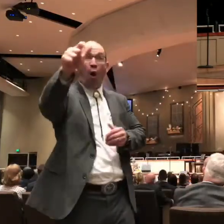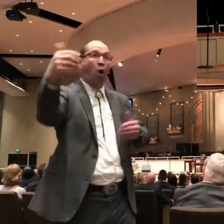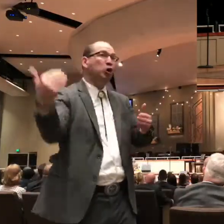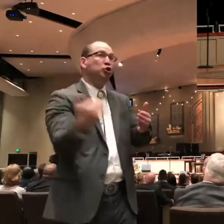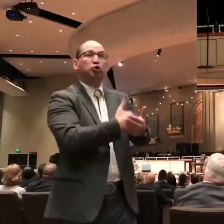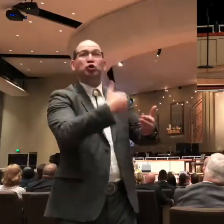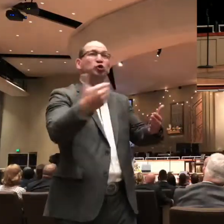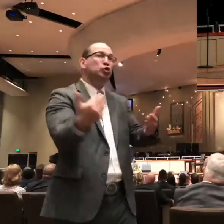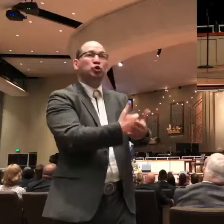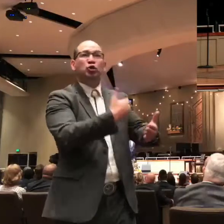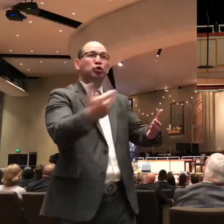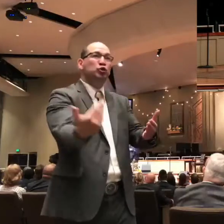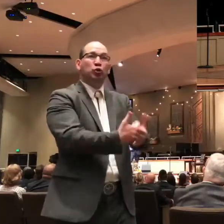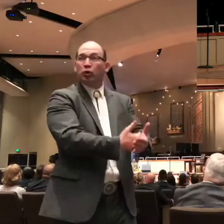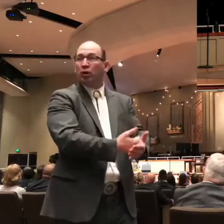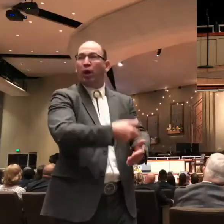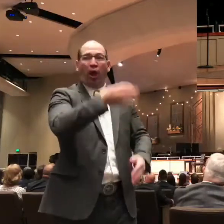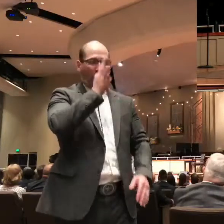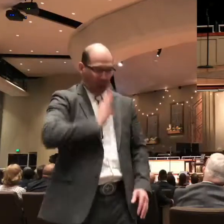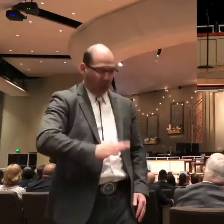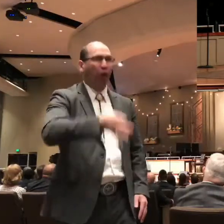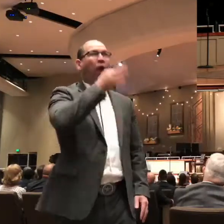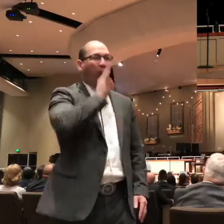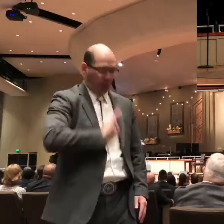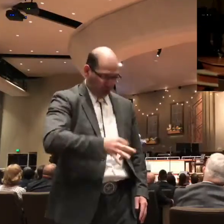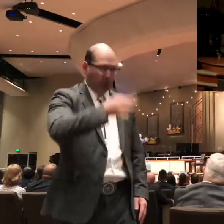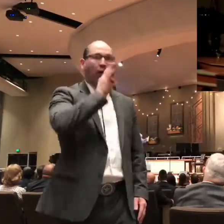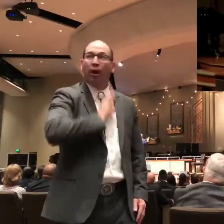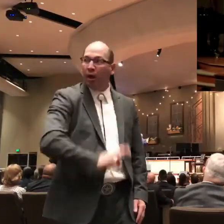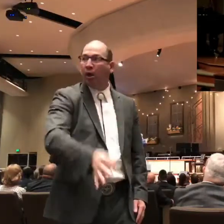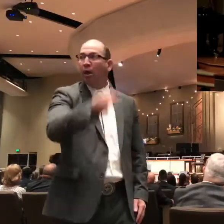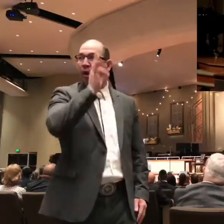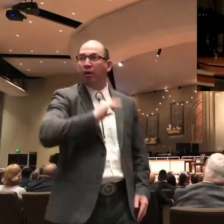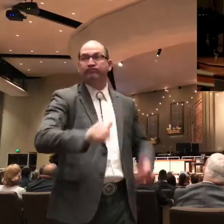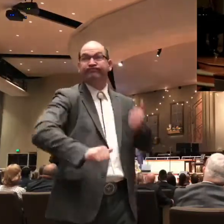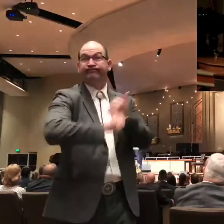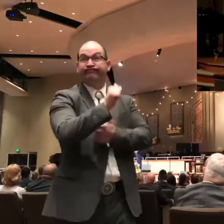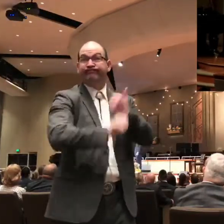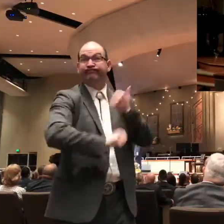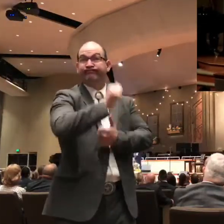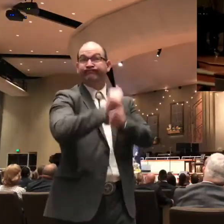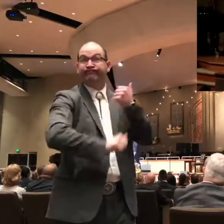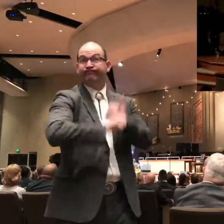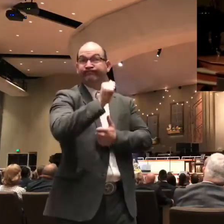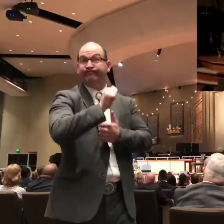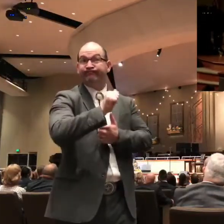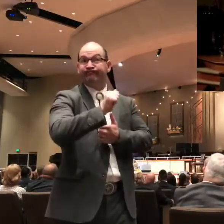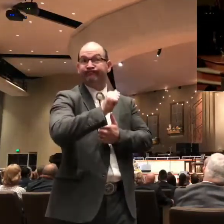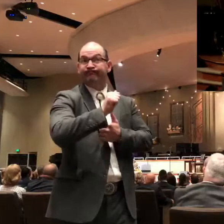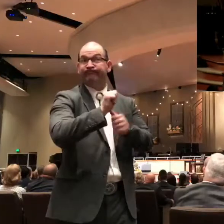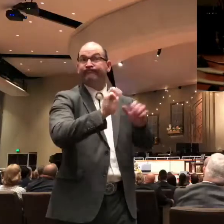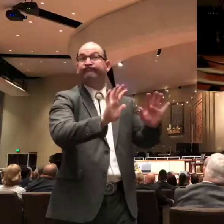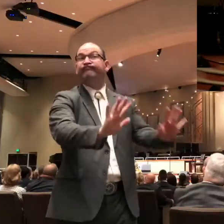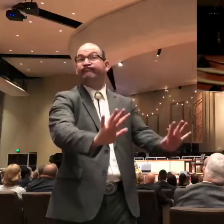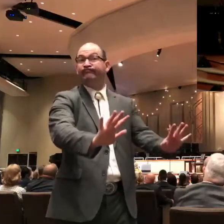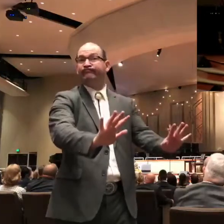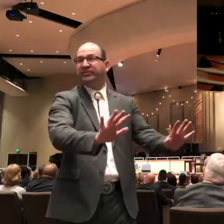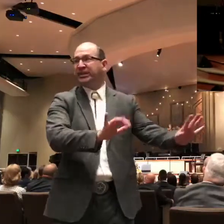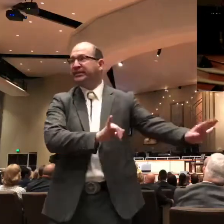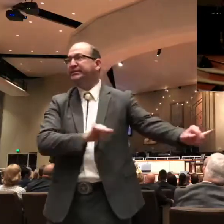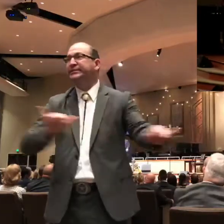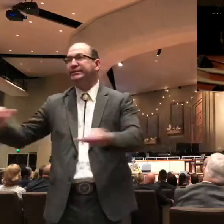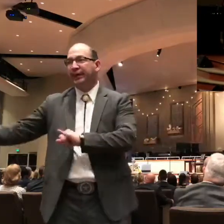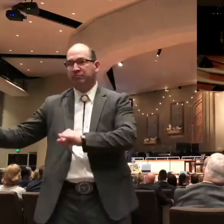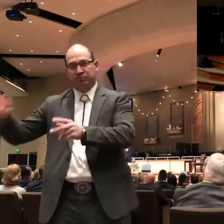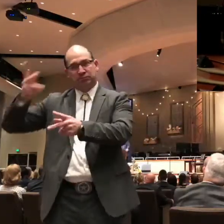this, here's that, here, this one said, oh, there's so many shepherds. I don't think that's God's program, my friend. Be